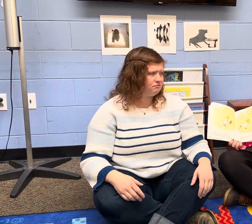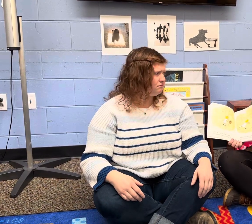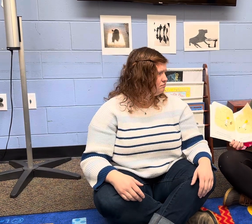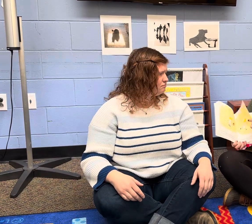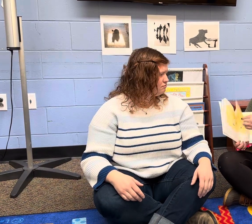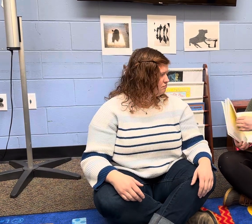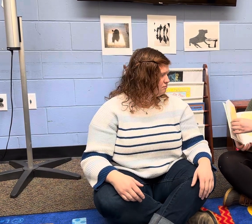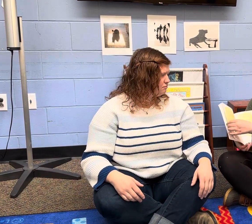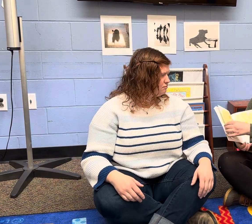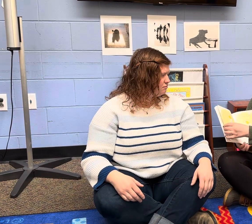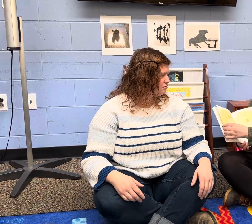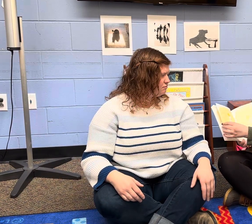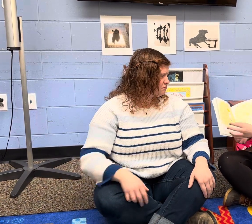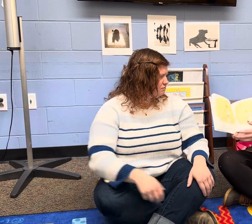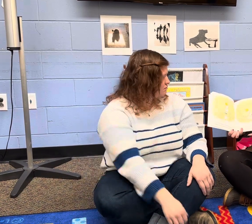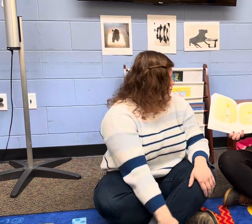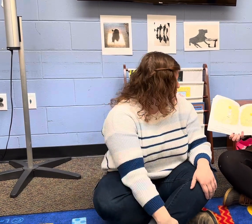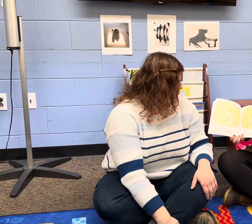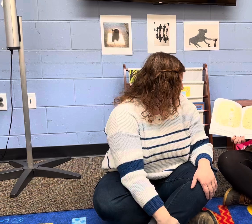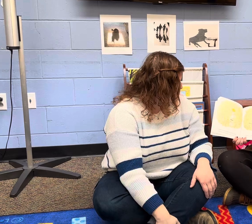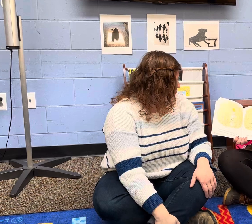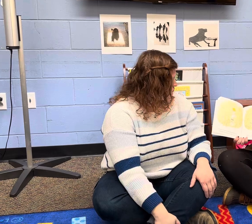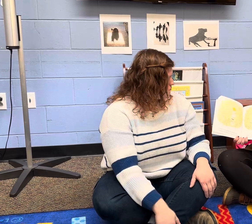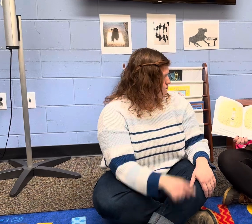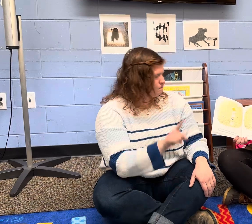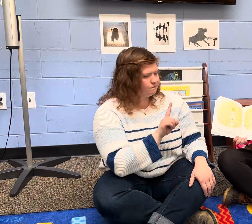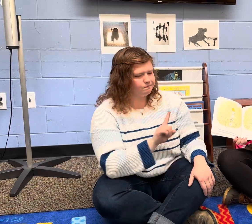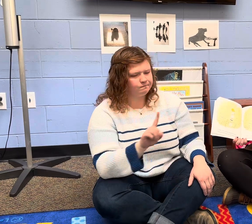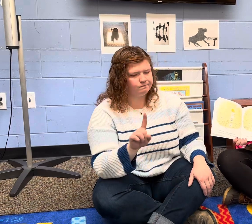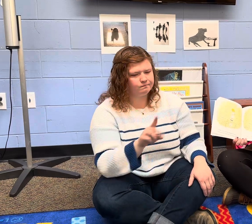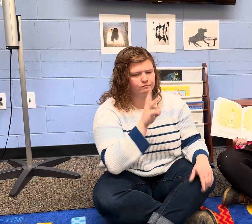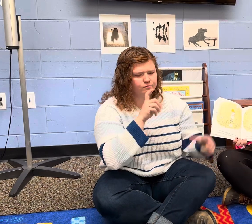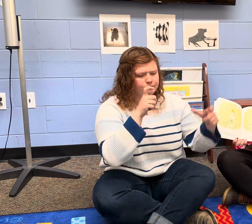And it actually didn't start.